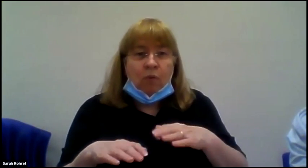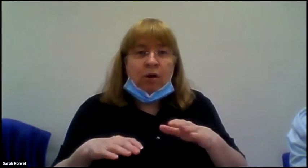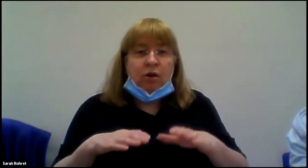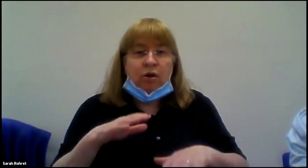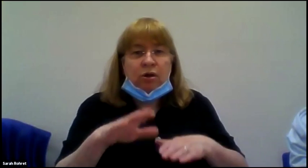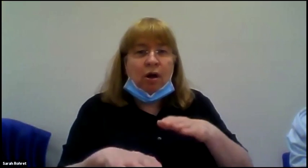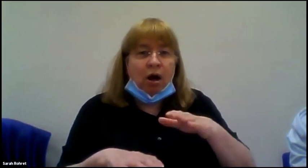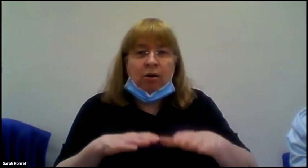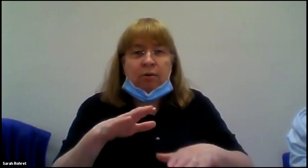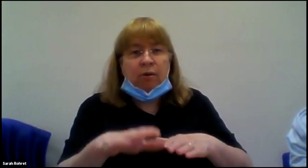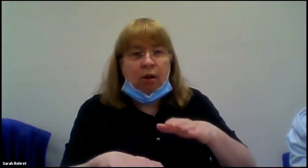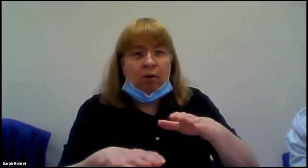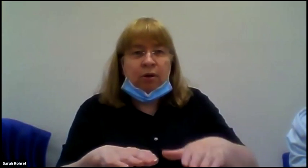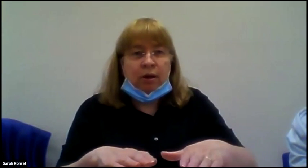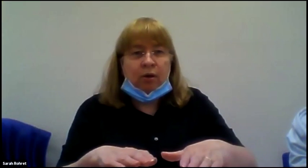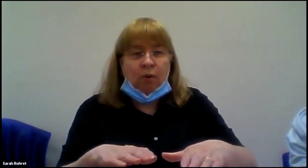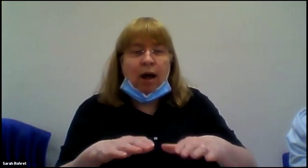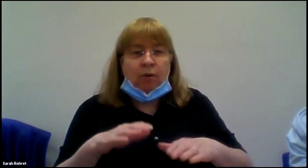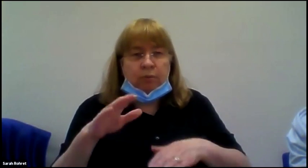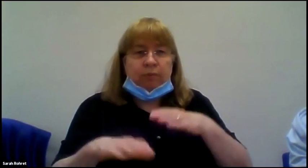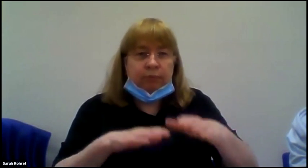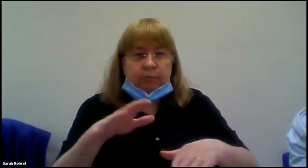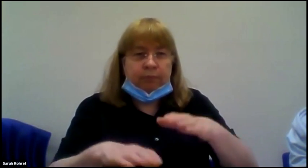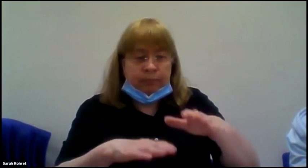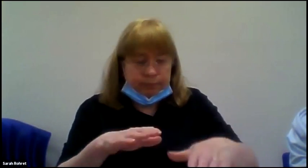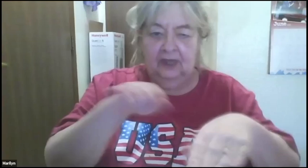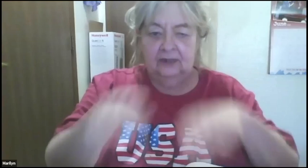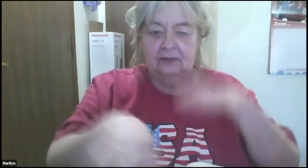you start close and then go out. Okay.